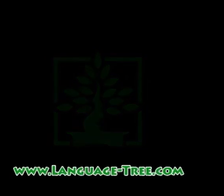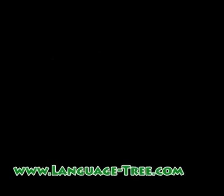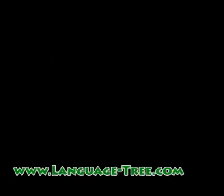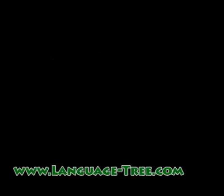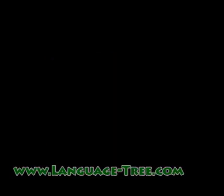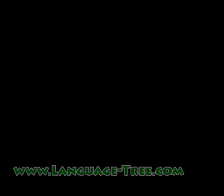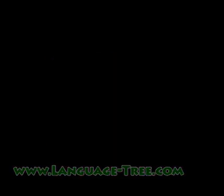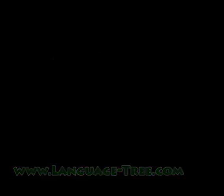2 you.